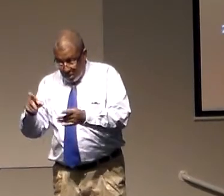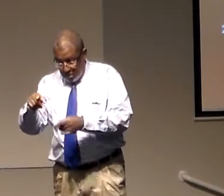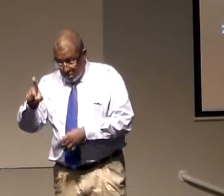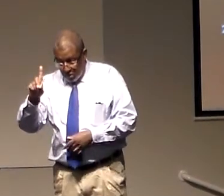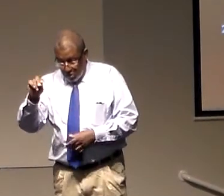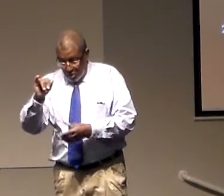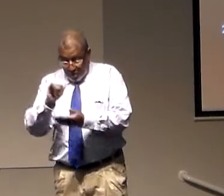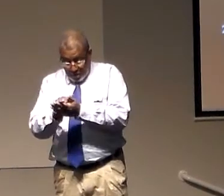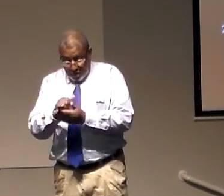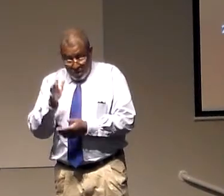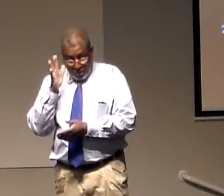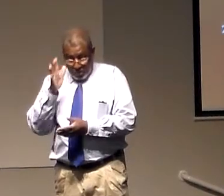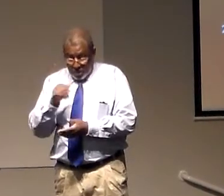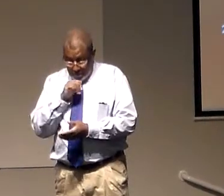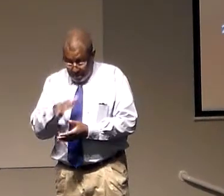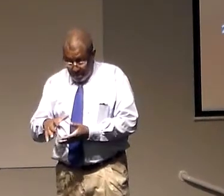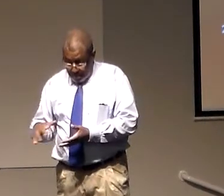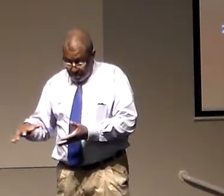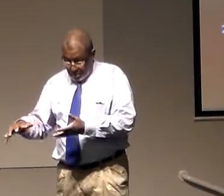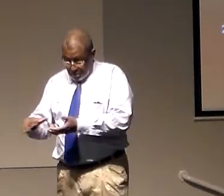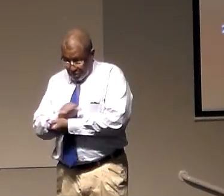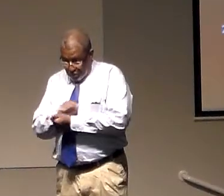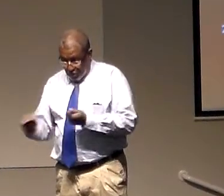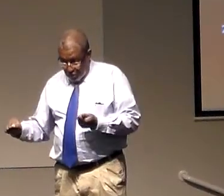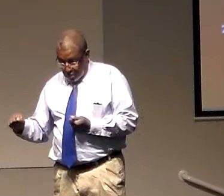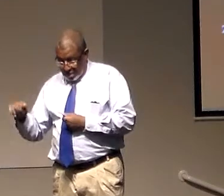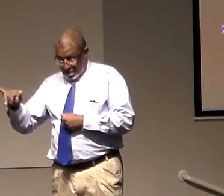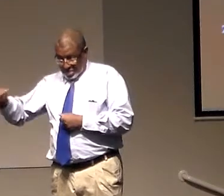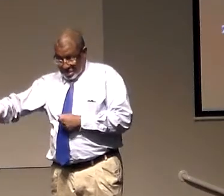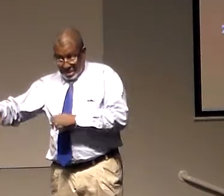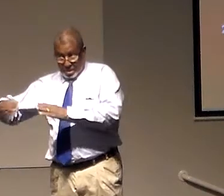I will not destroy that town.